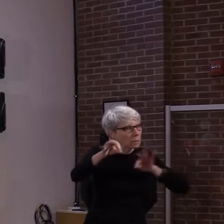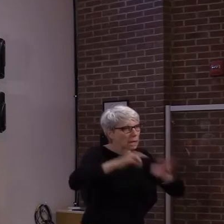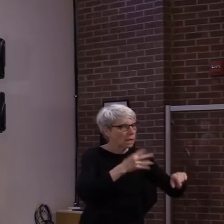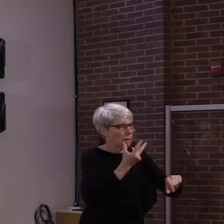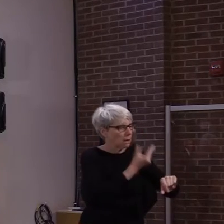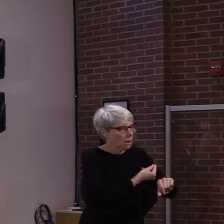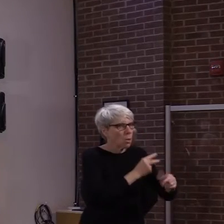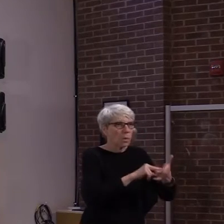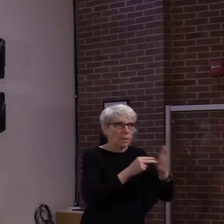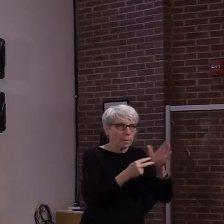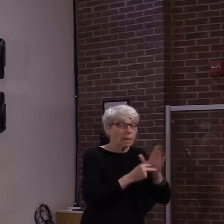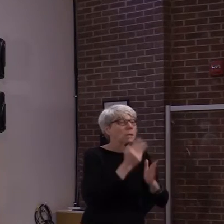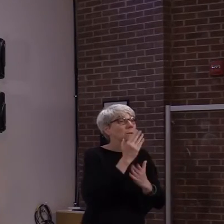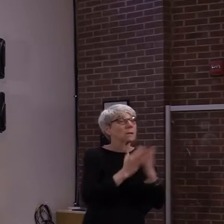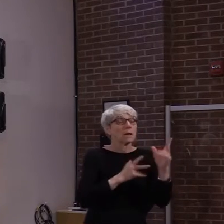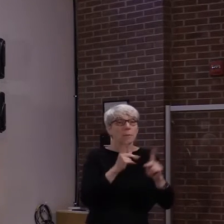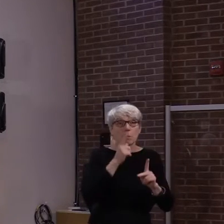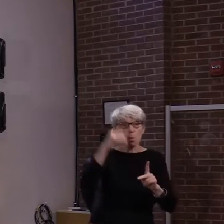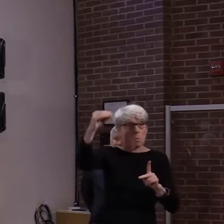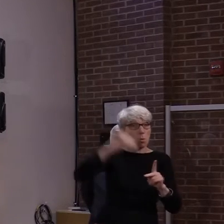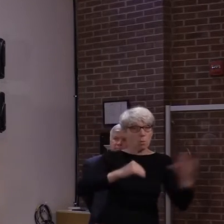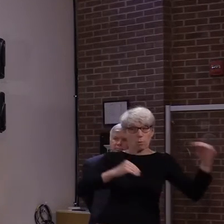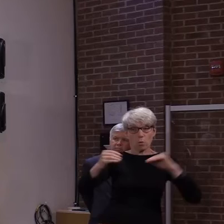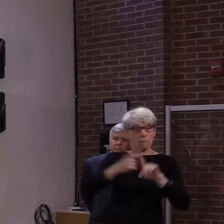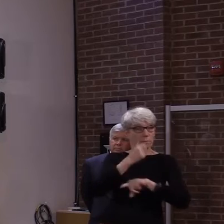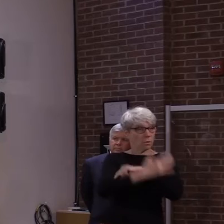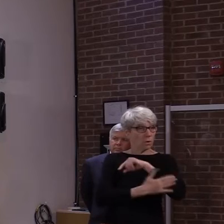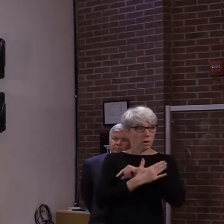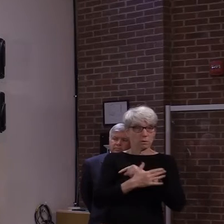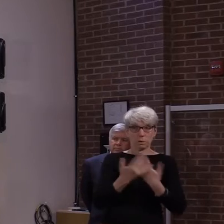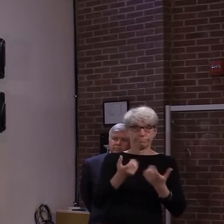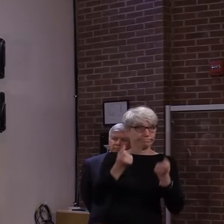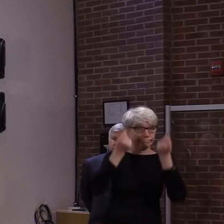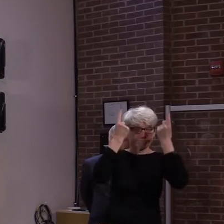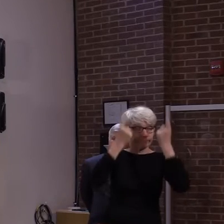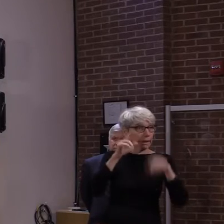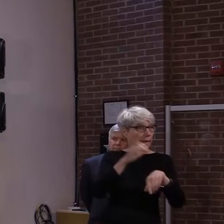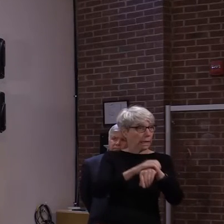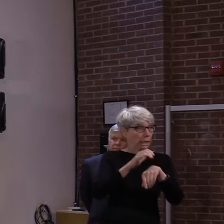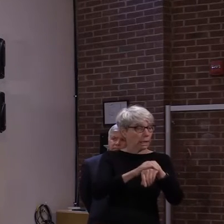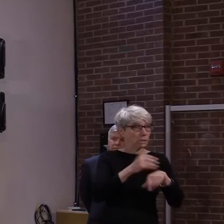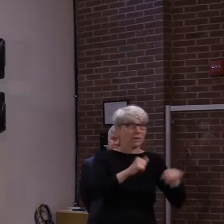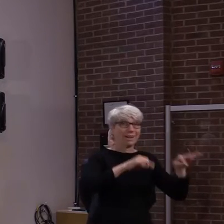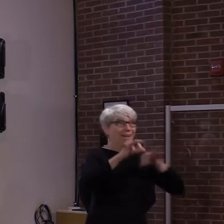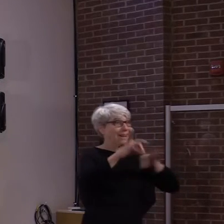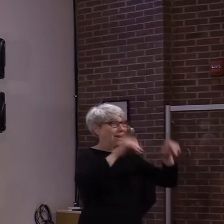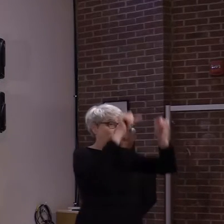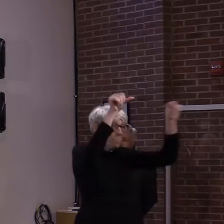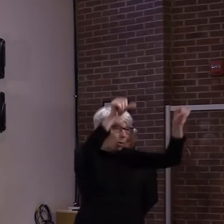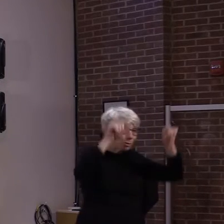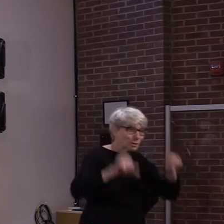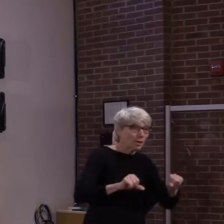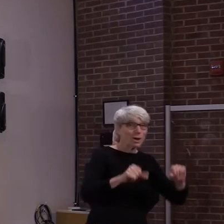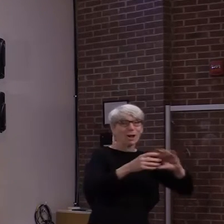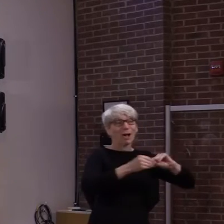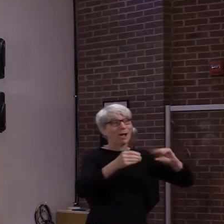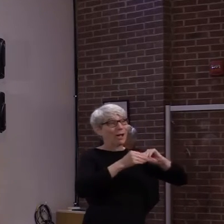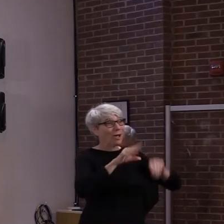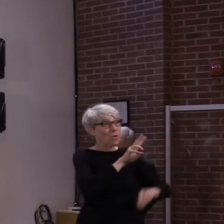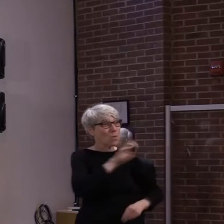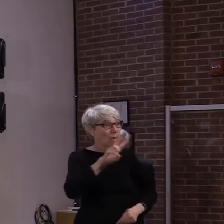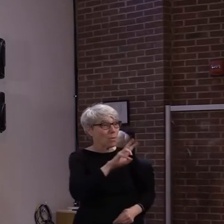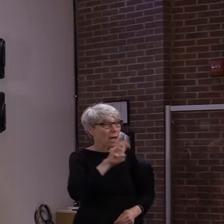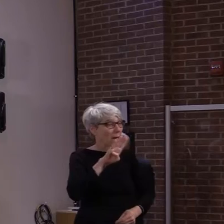needed for many of our new American populations. It's included actually utilizing our partners